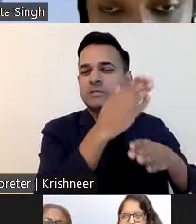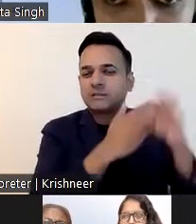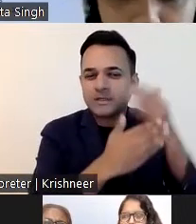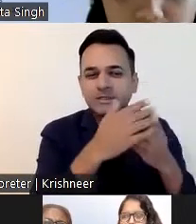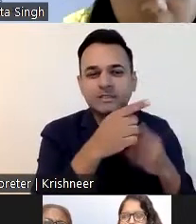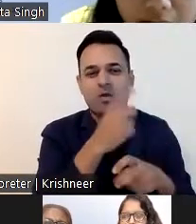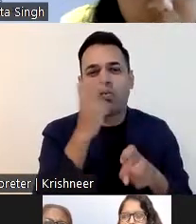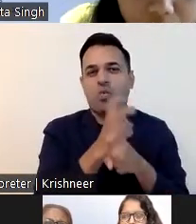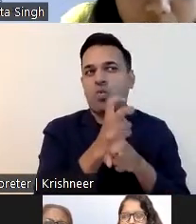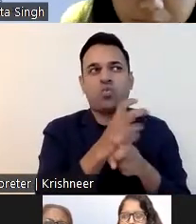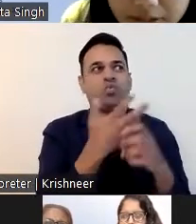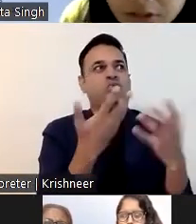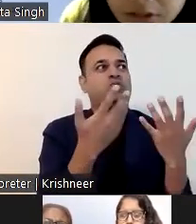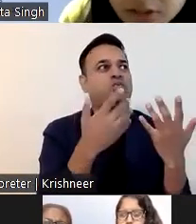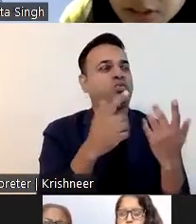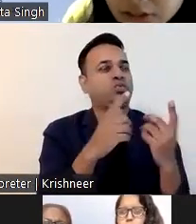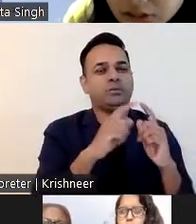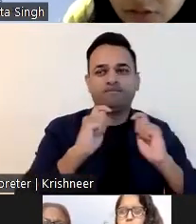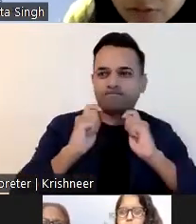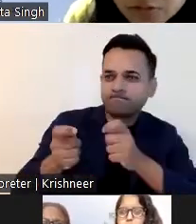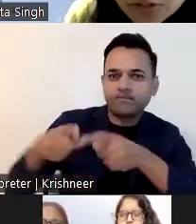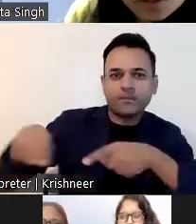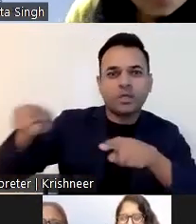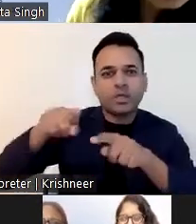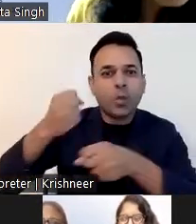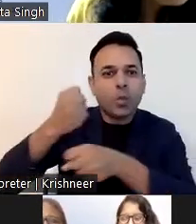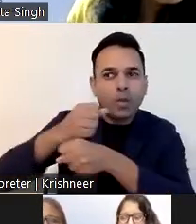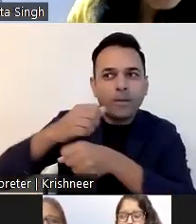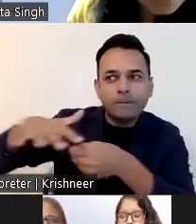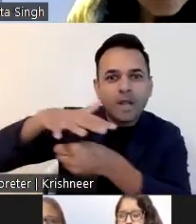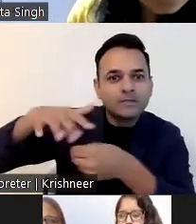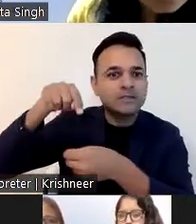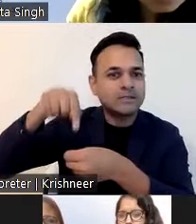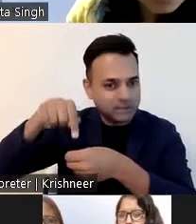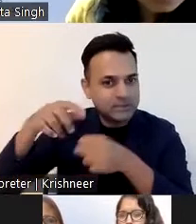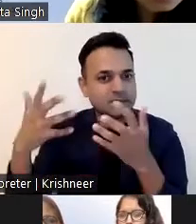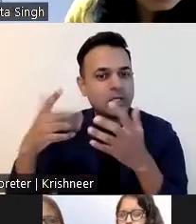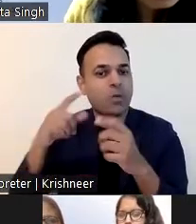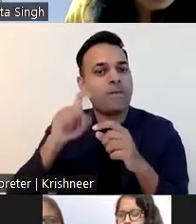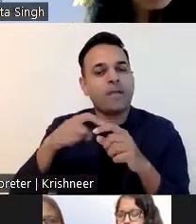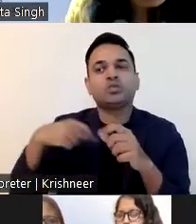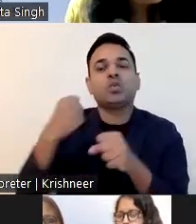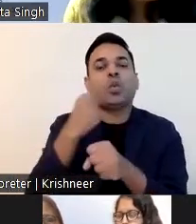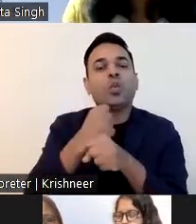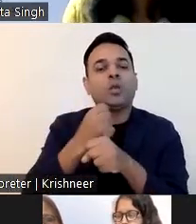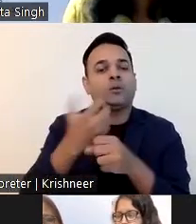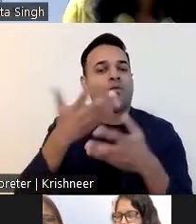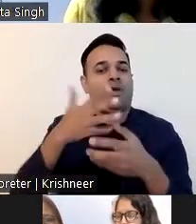for and for the better transition to a desirable